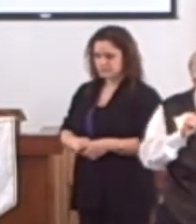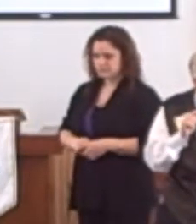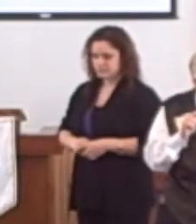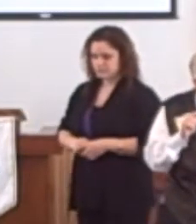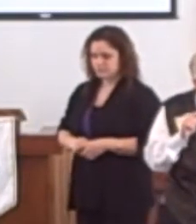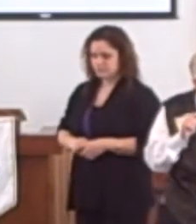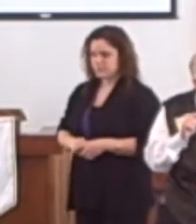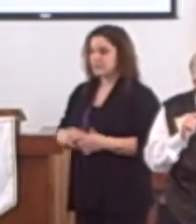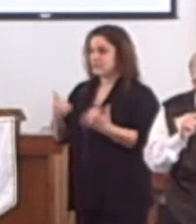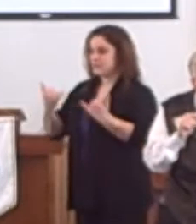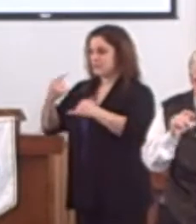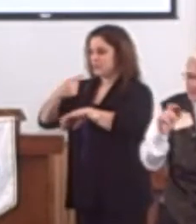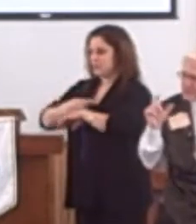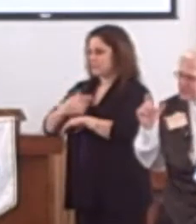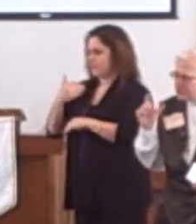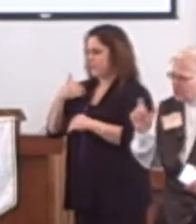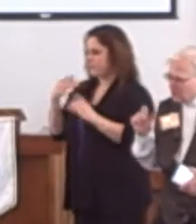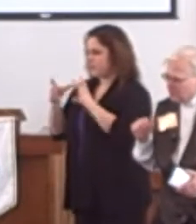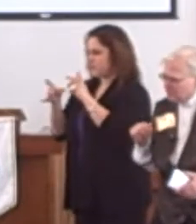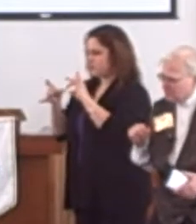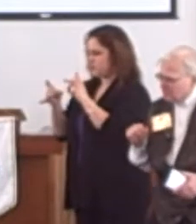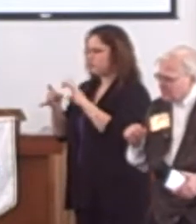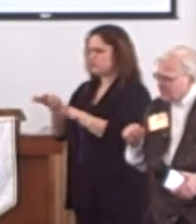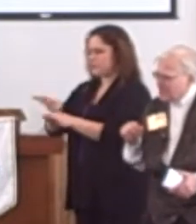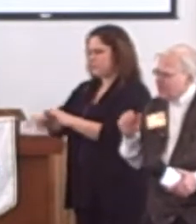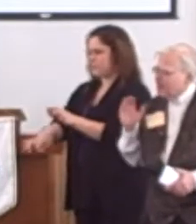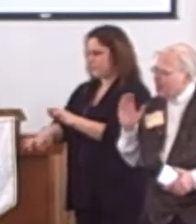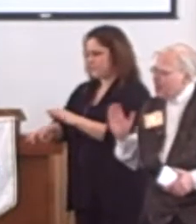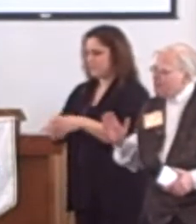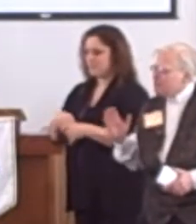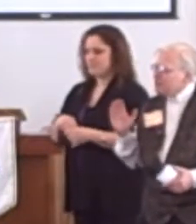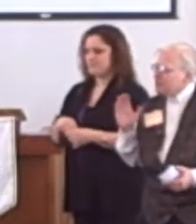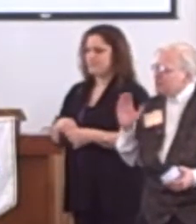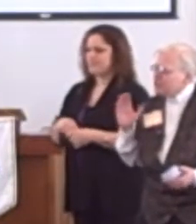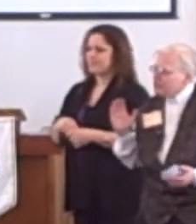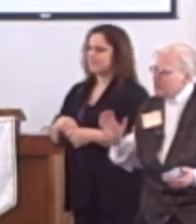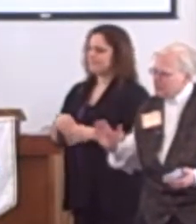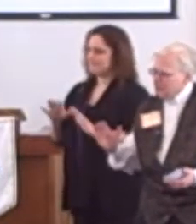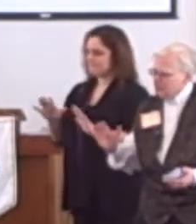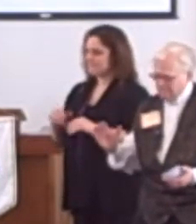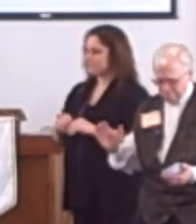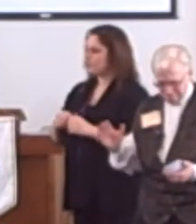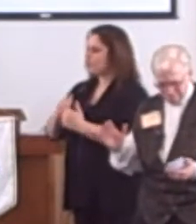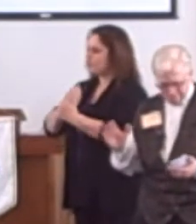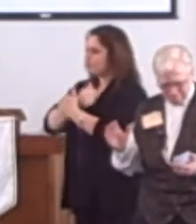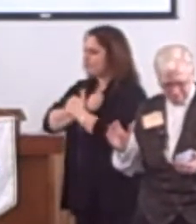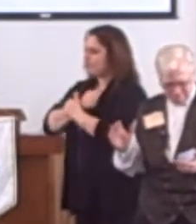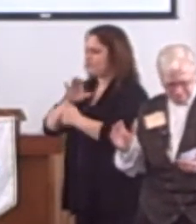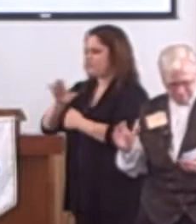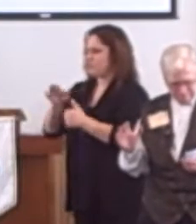The message today is a simple one. Love your